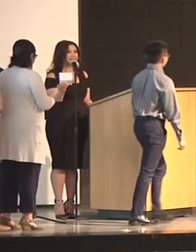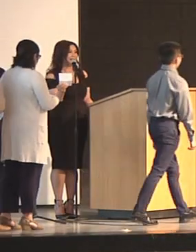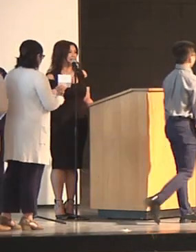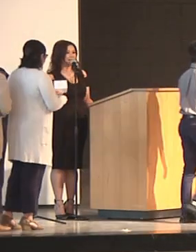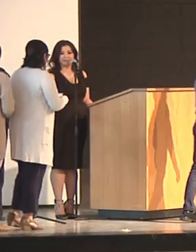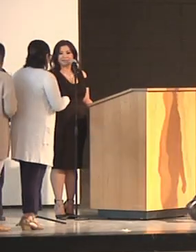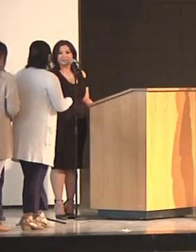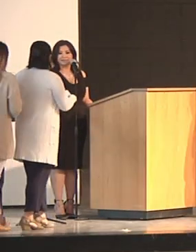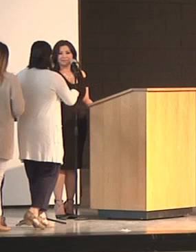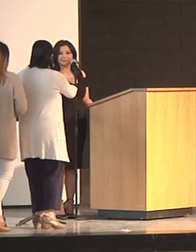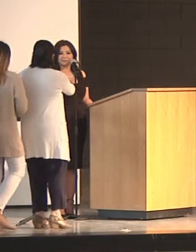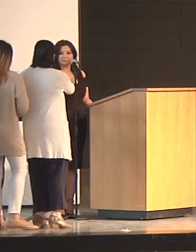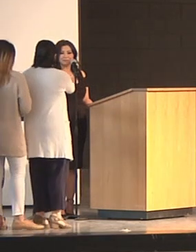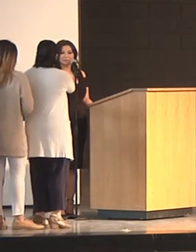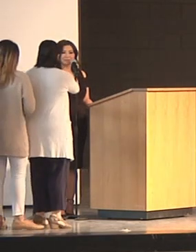Charlie Yang,